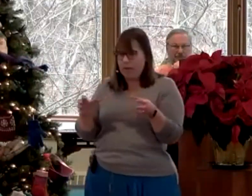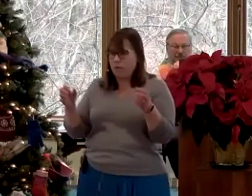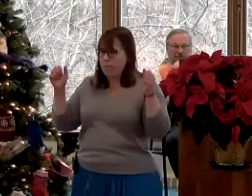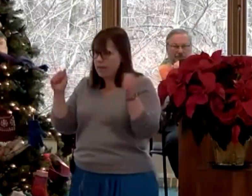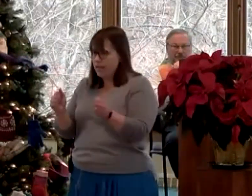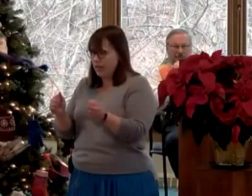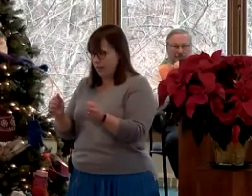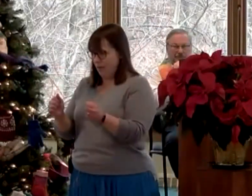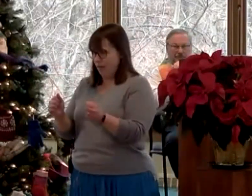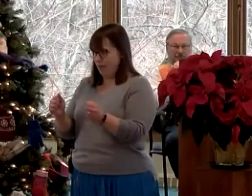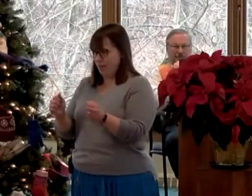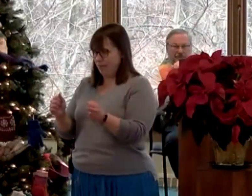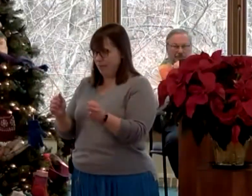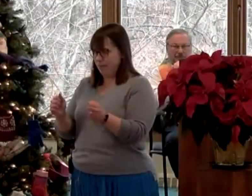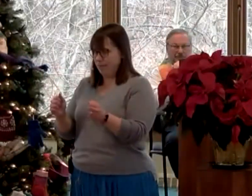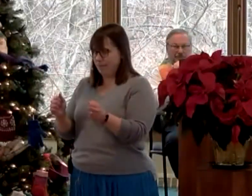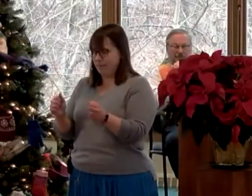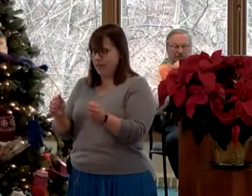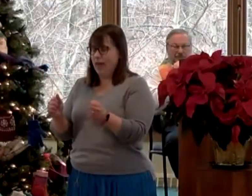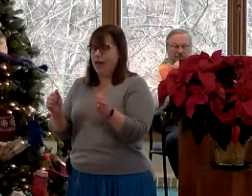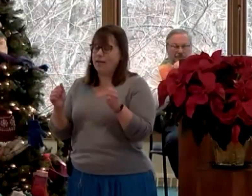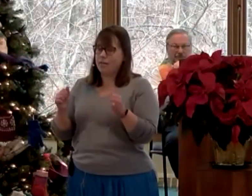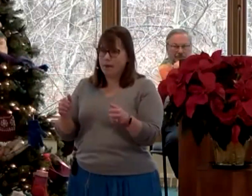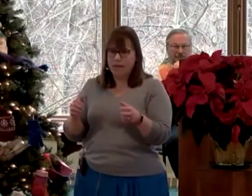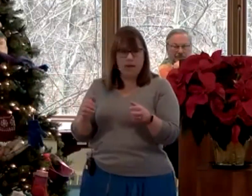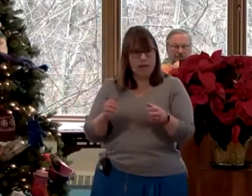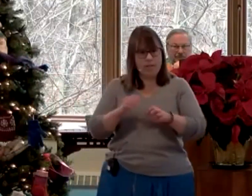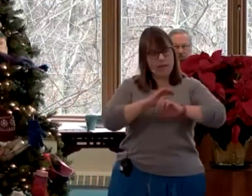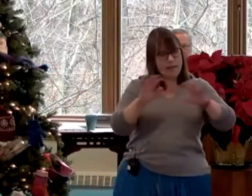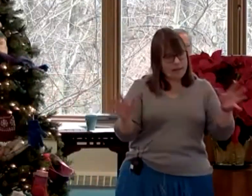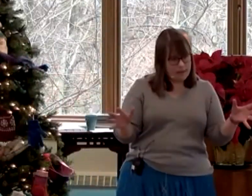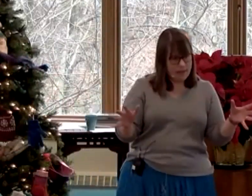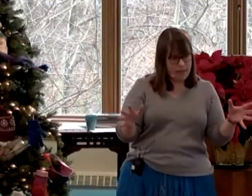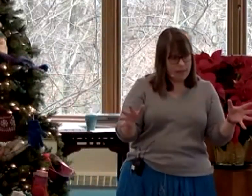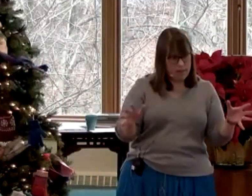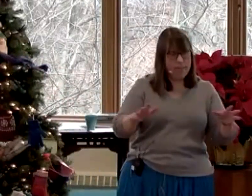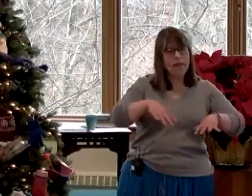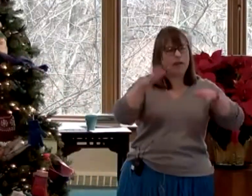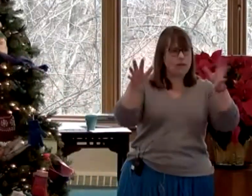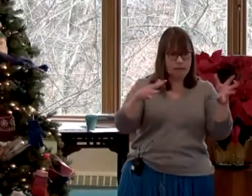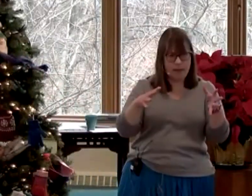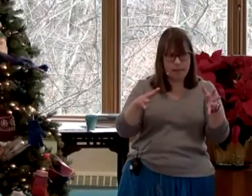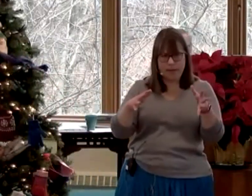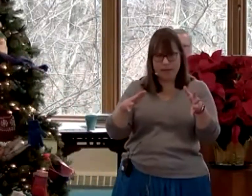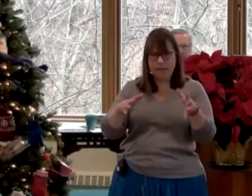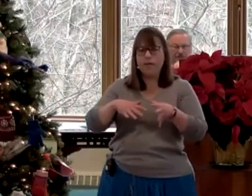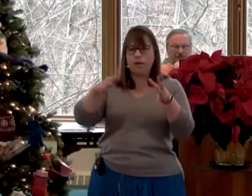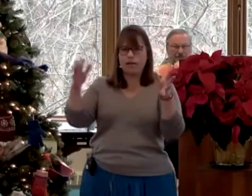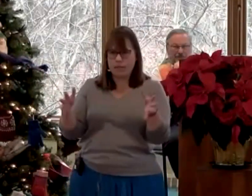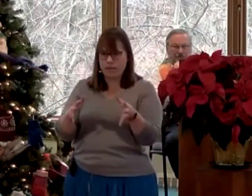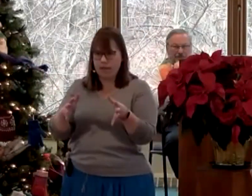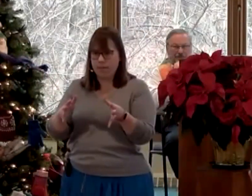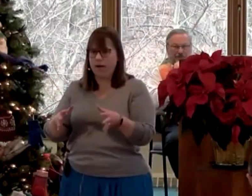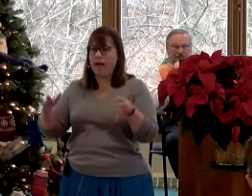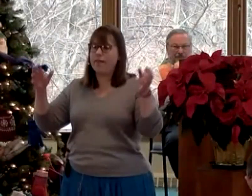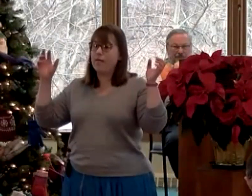they were mighty in spirit. And despite the odds being stacked against them, a lot of things happened. We're going to